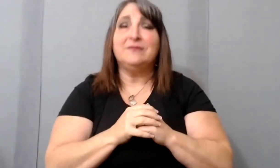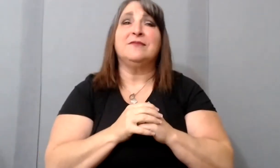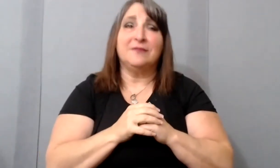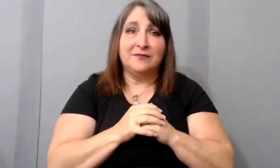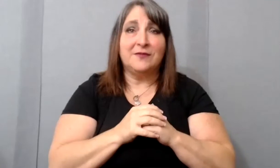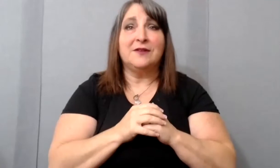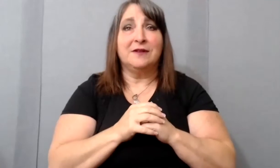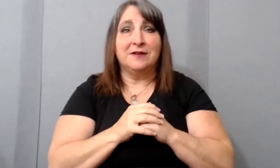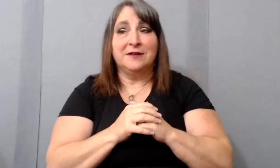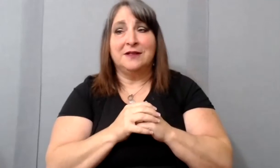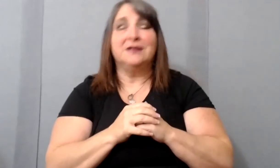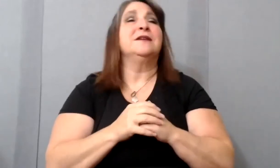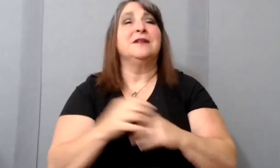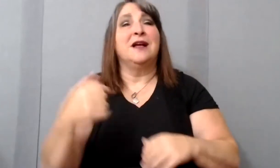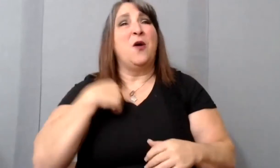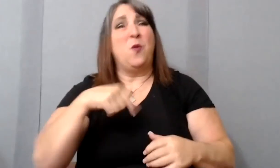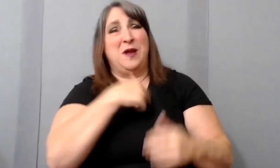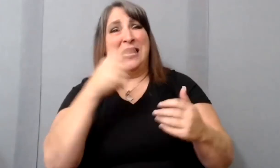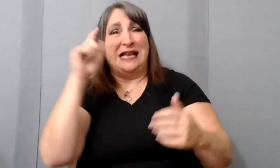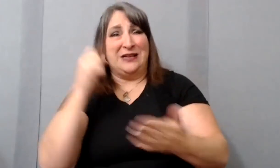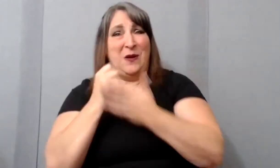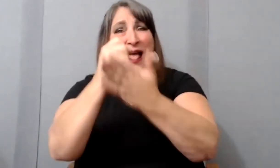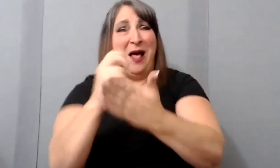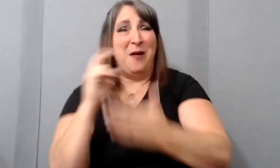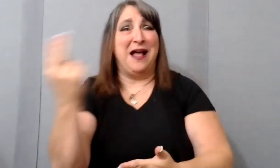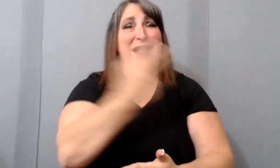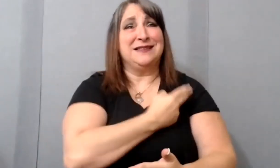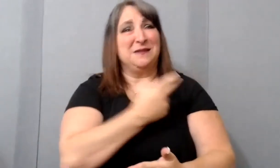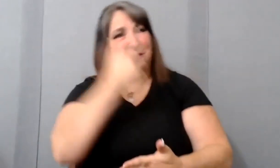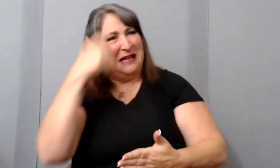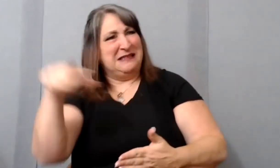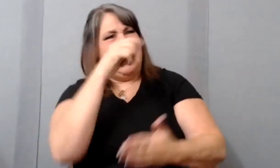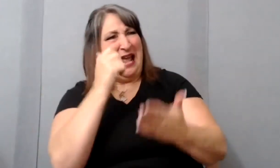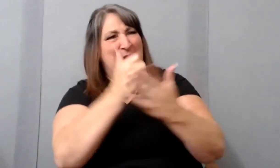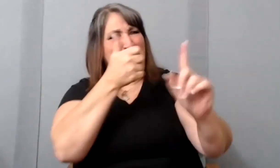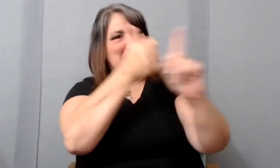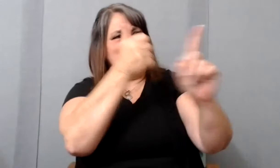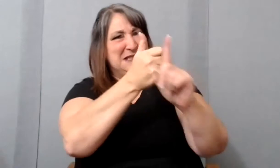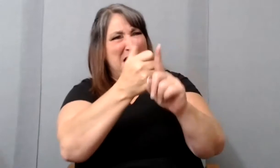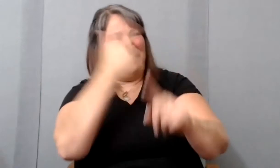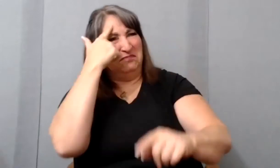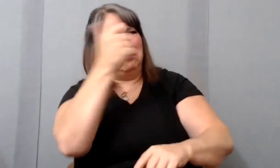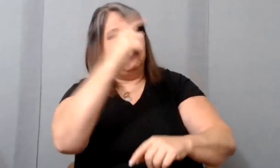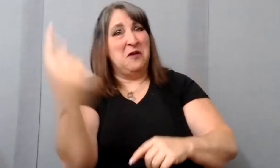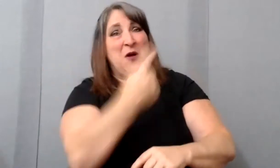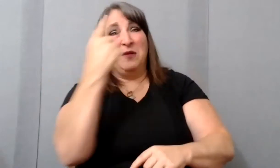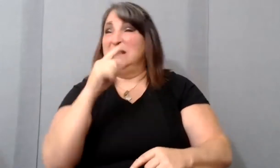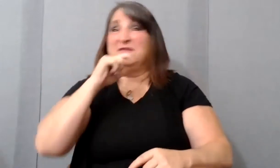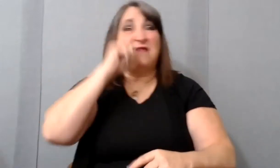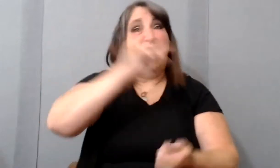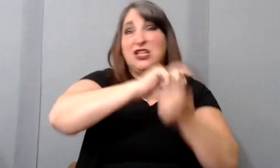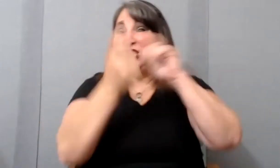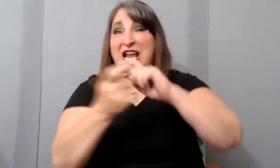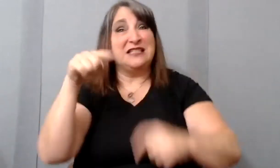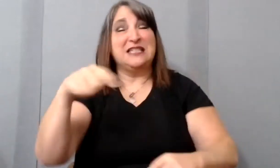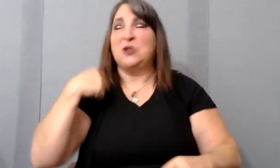They aren't gonna help us. Too busy helping themselves. They aren't gonna change this. We gotta